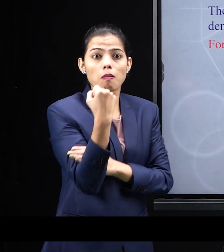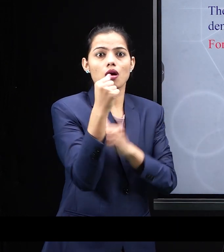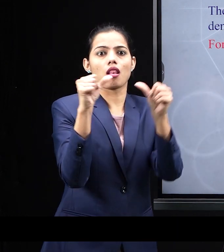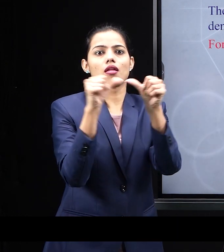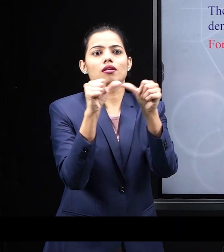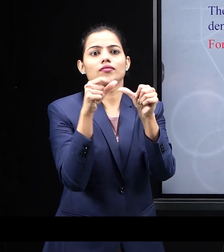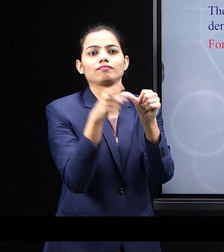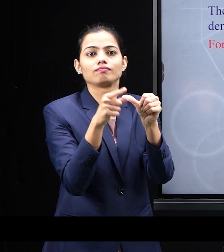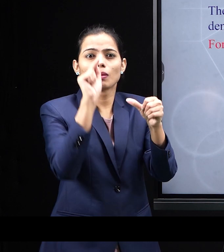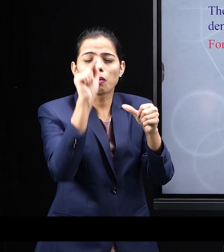The power set of A.